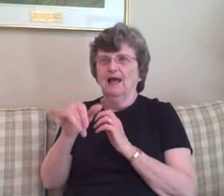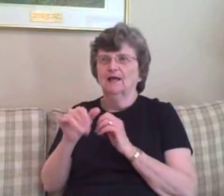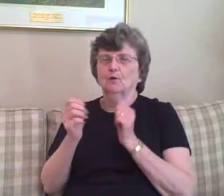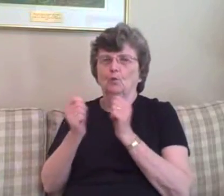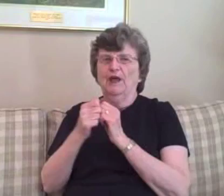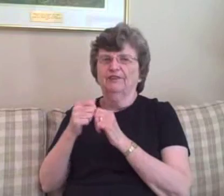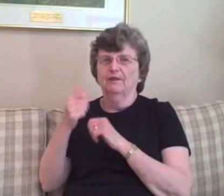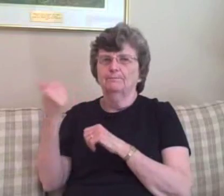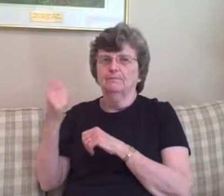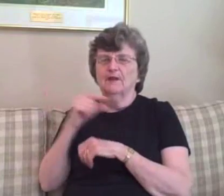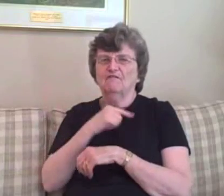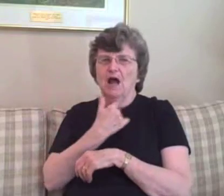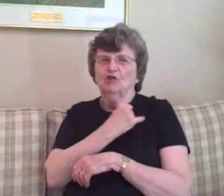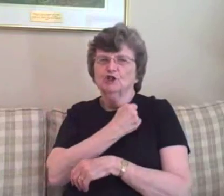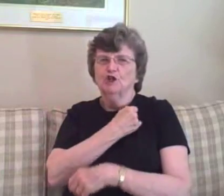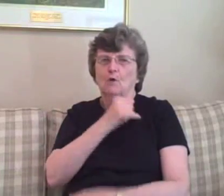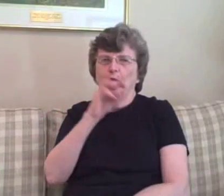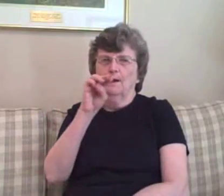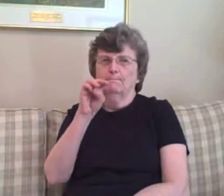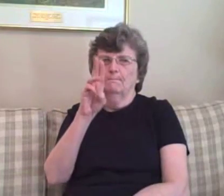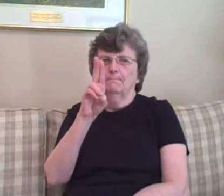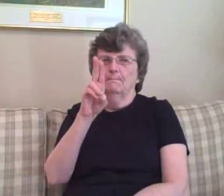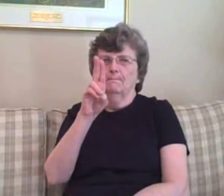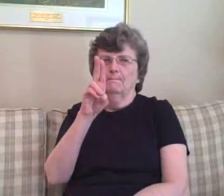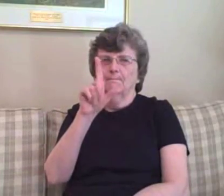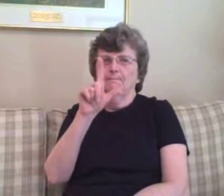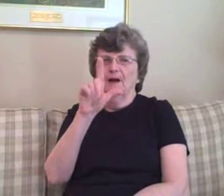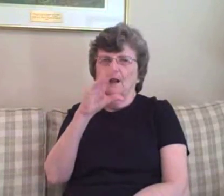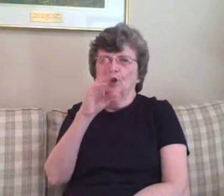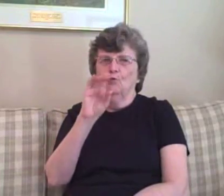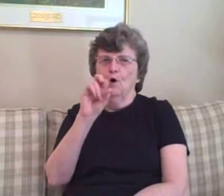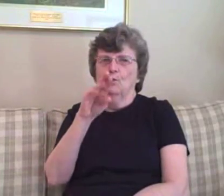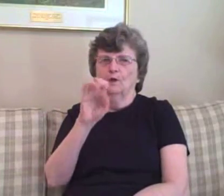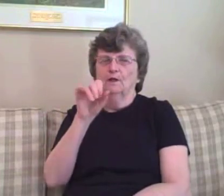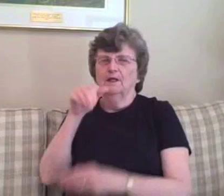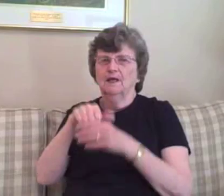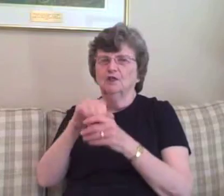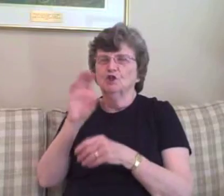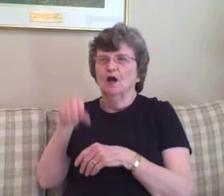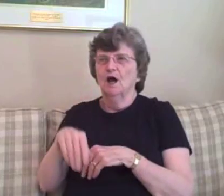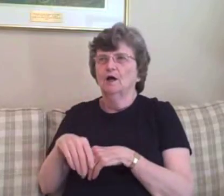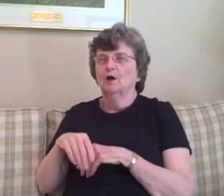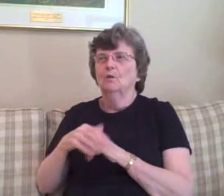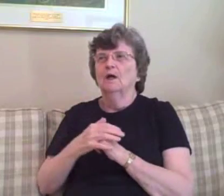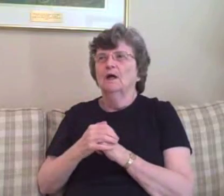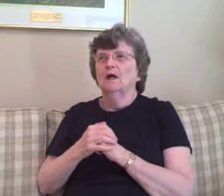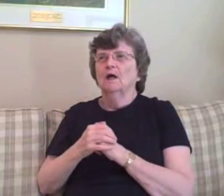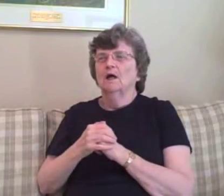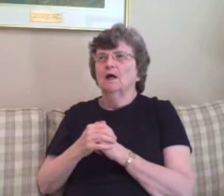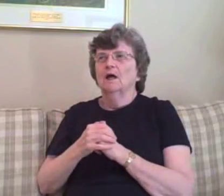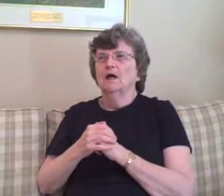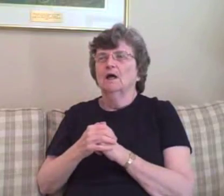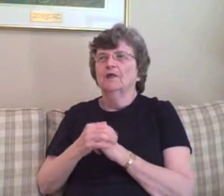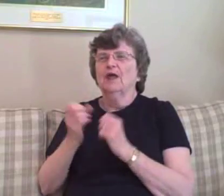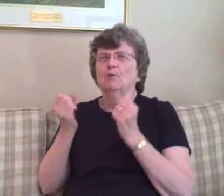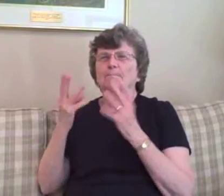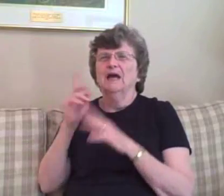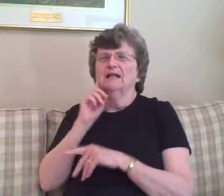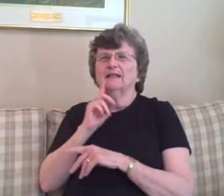I developed that with Father Joseph Mulroney in Chicago.